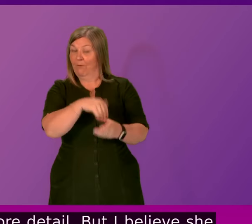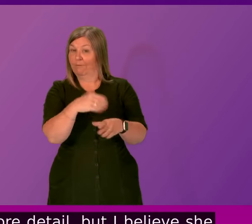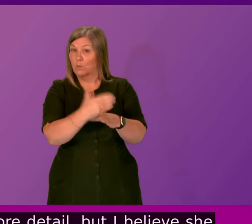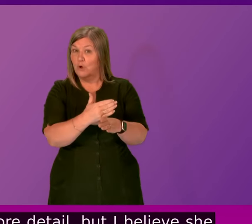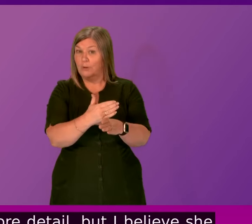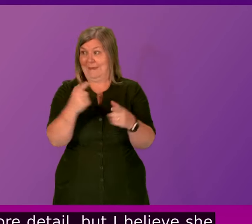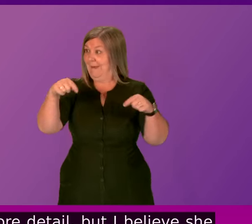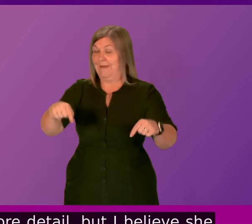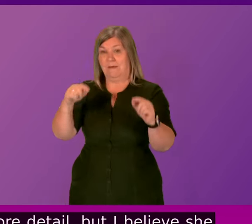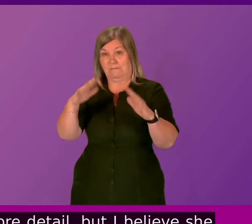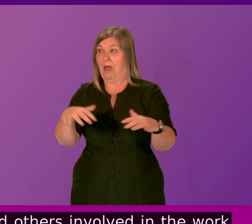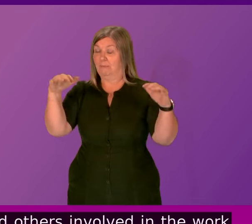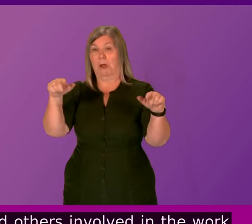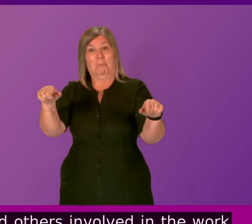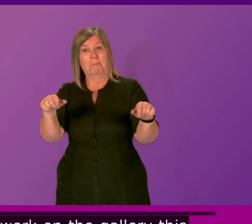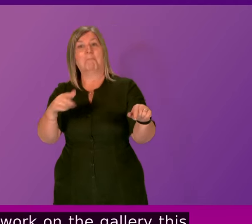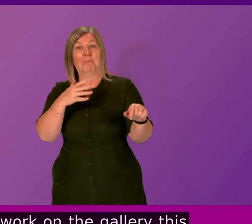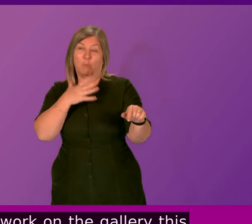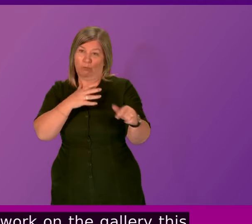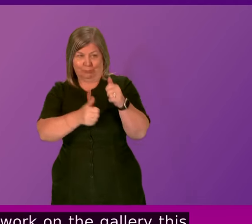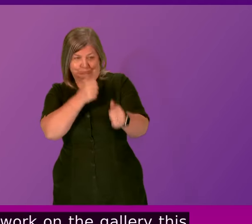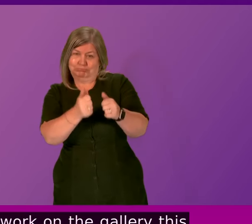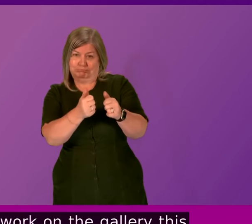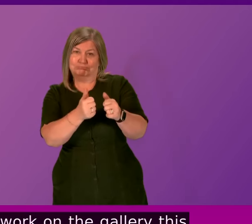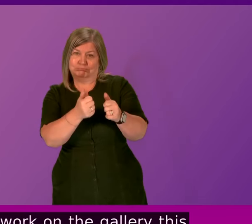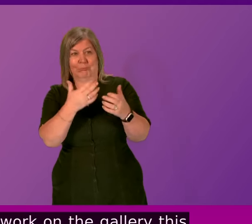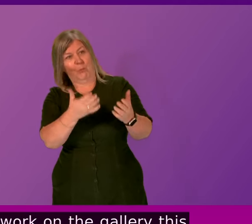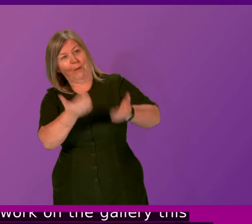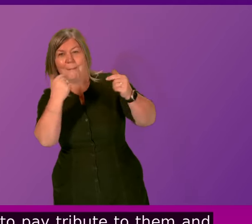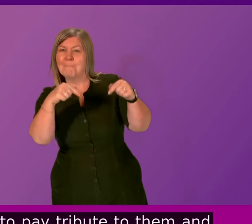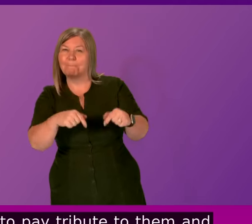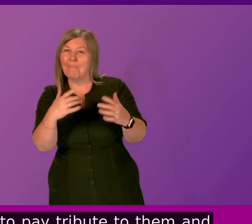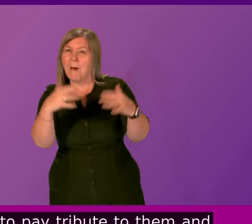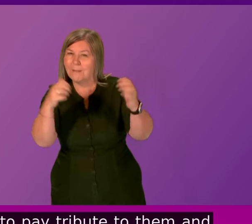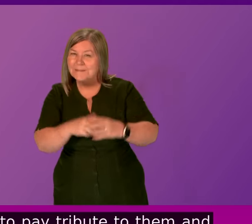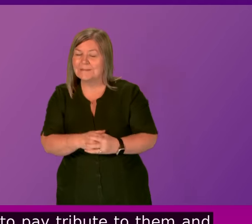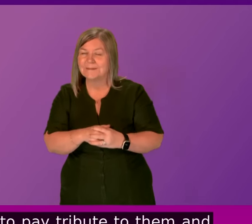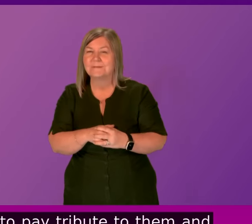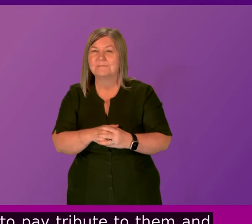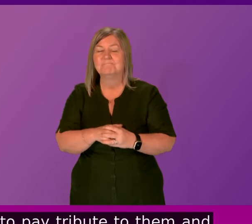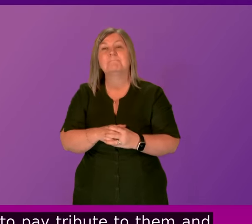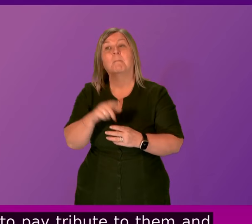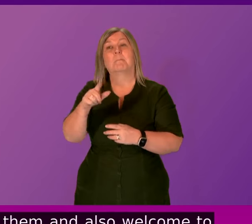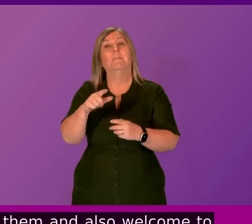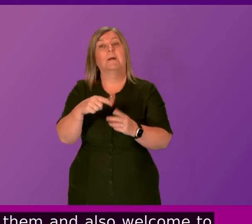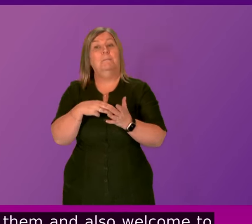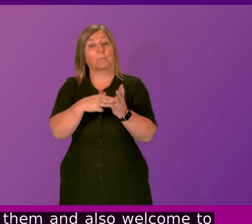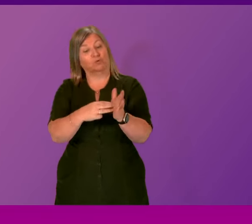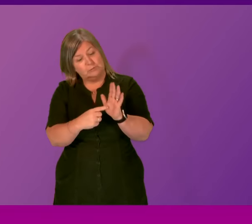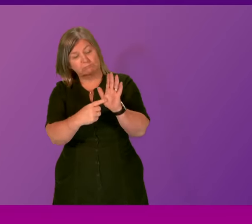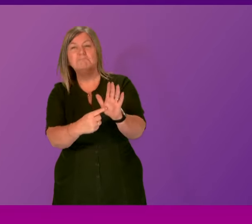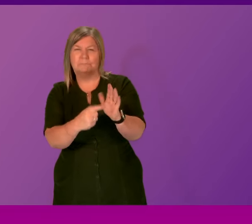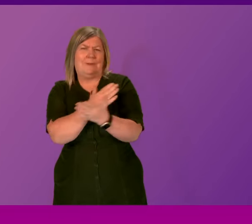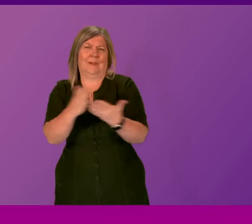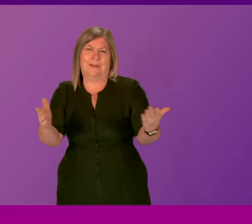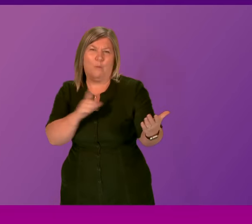do also want to pay tribute to them and also welcome them to the Scottish Parliament. Saying also that, as per the motion before us, it's clear to see